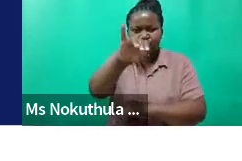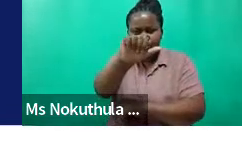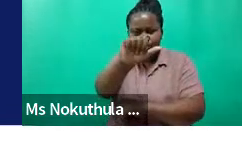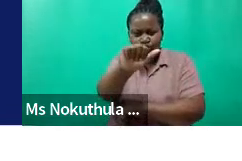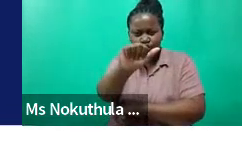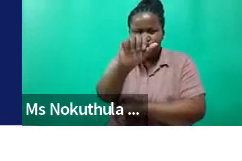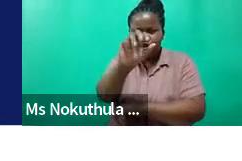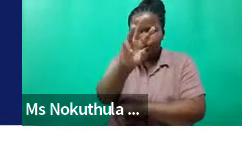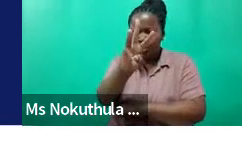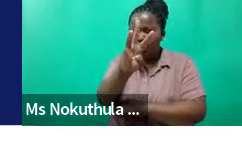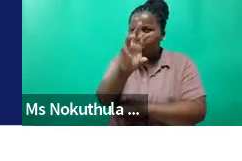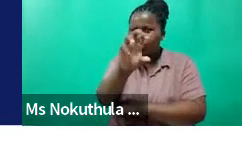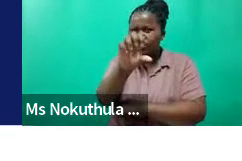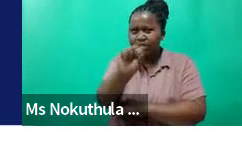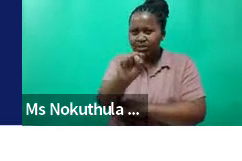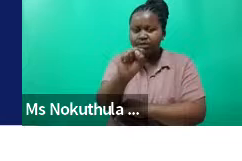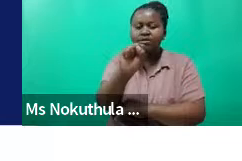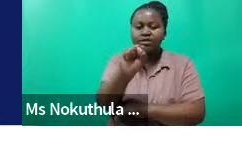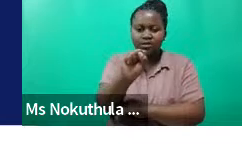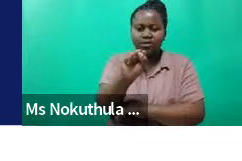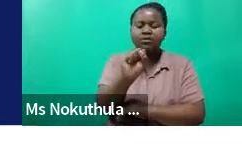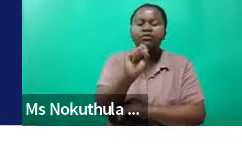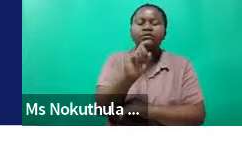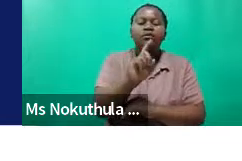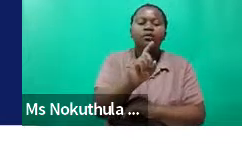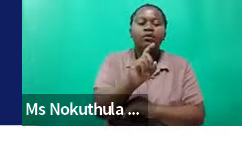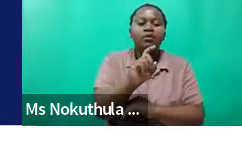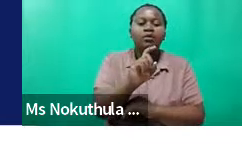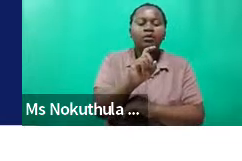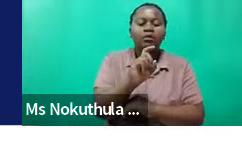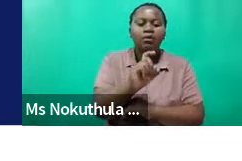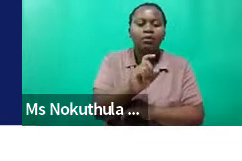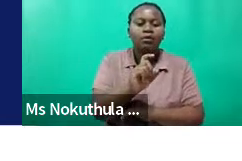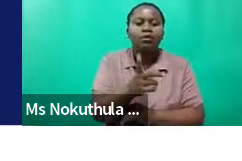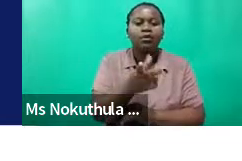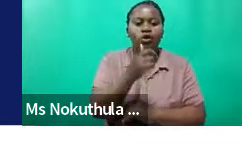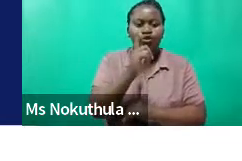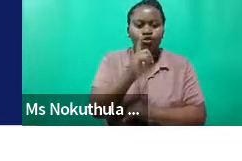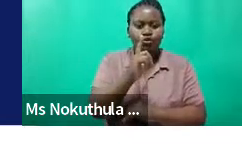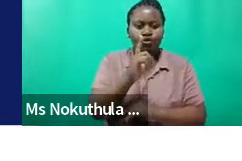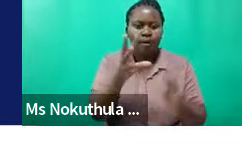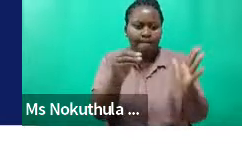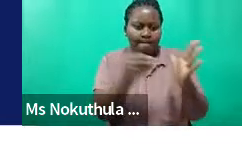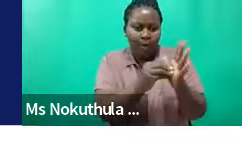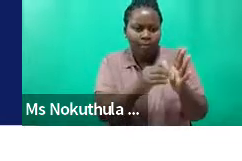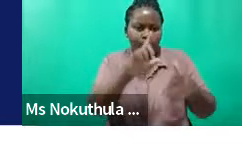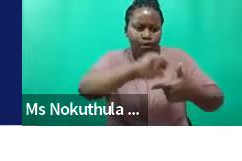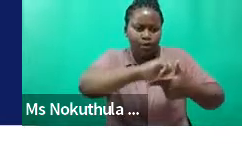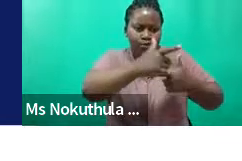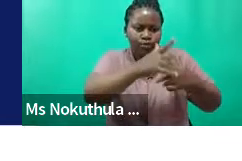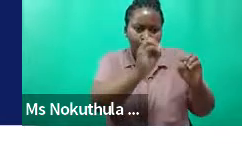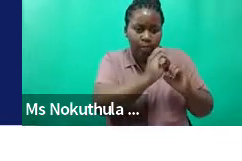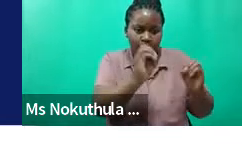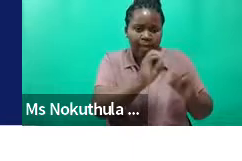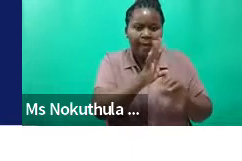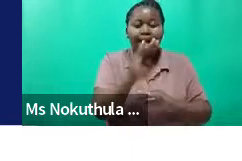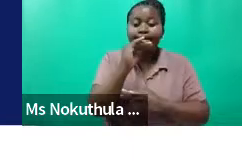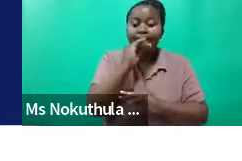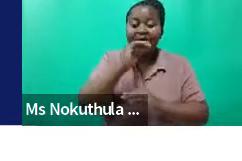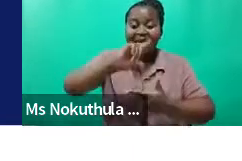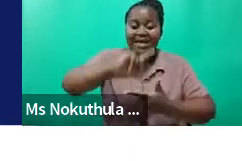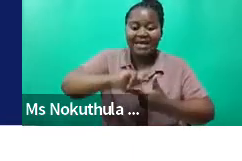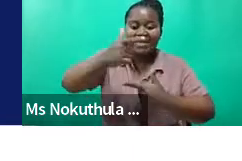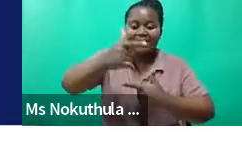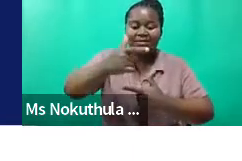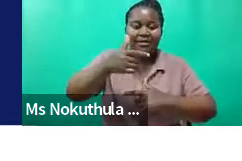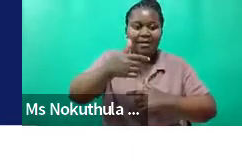was initially not installed onto the laptop. That meant that the laptop needed to be sent back to